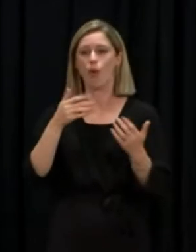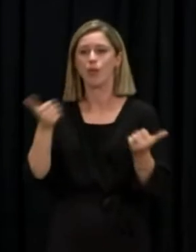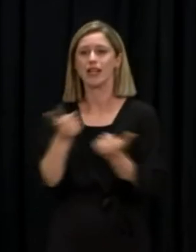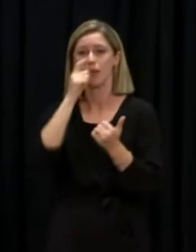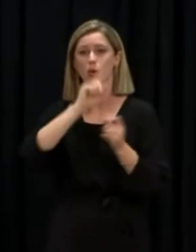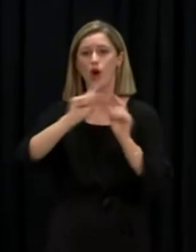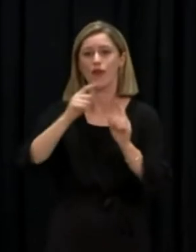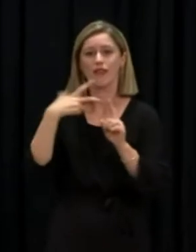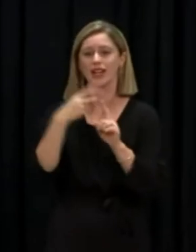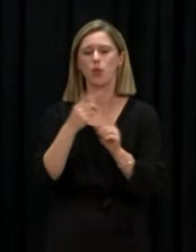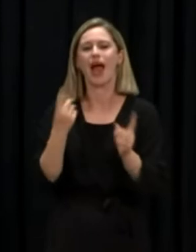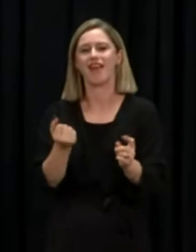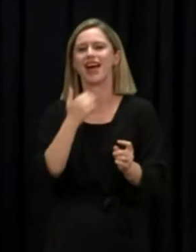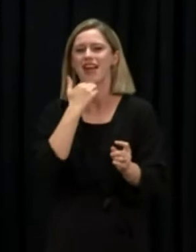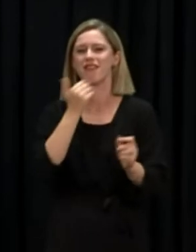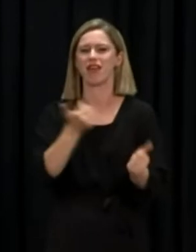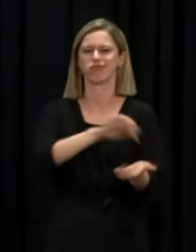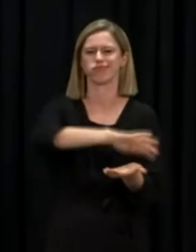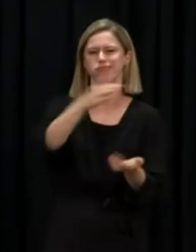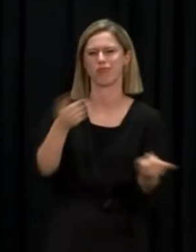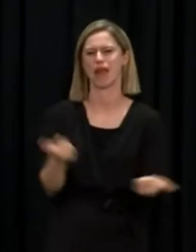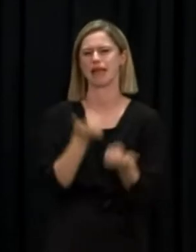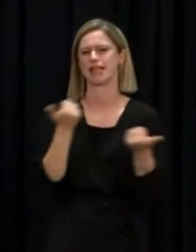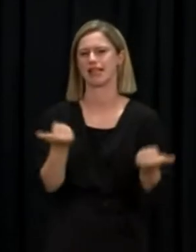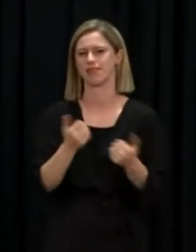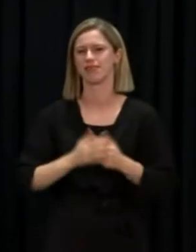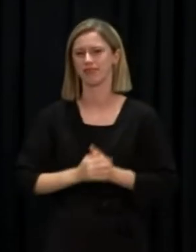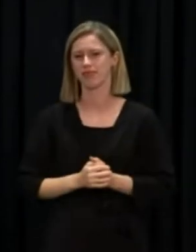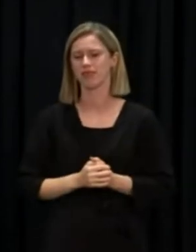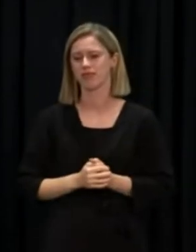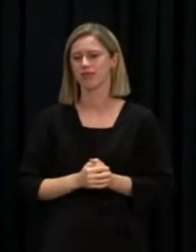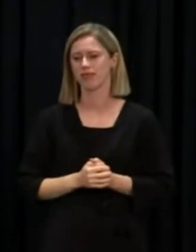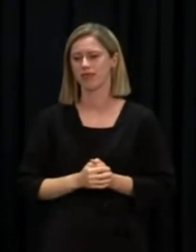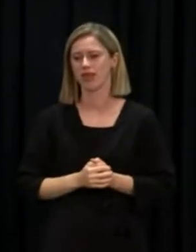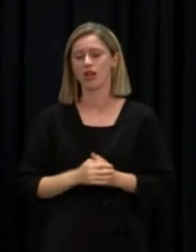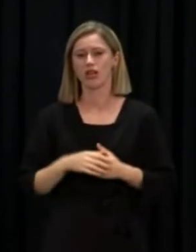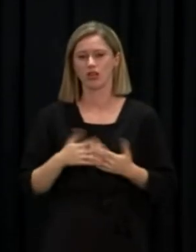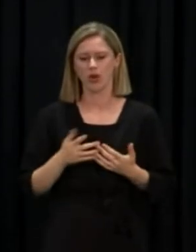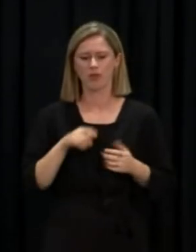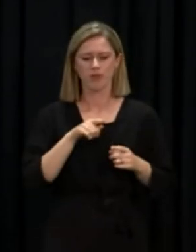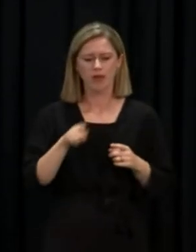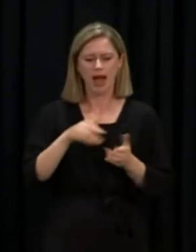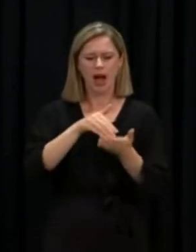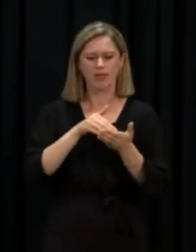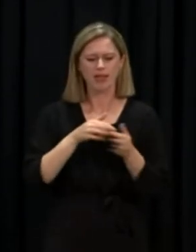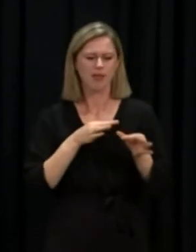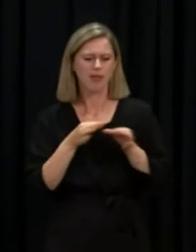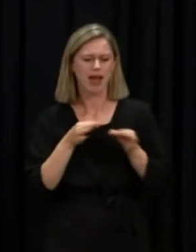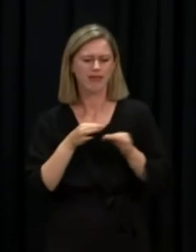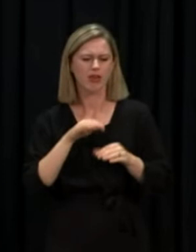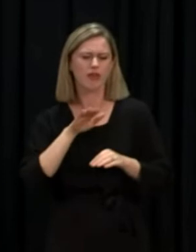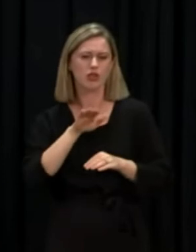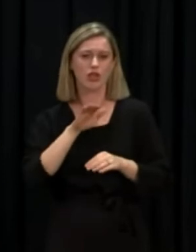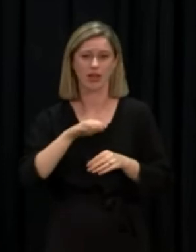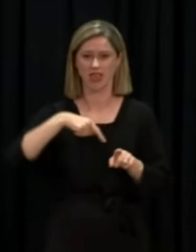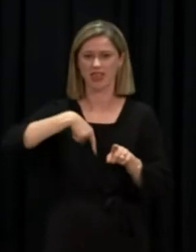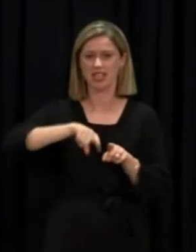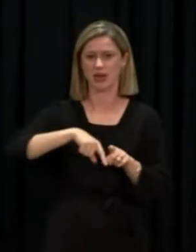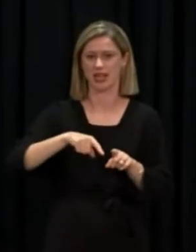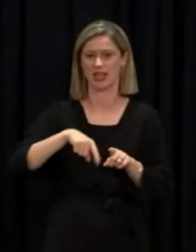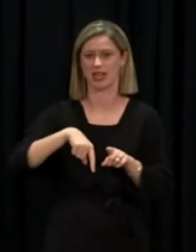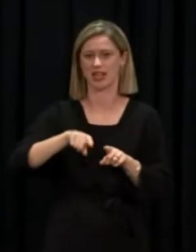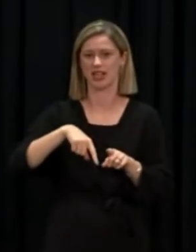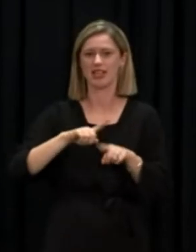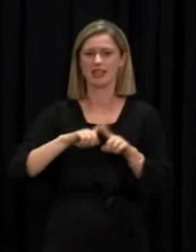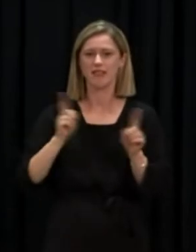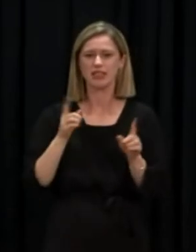boosters. See from these decisions that we continue to move forward in our plan to manage COVID-19. And this week, you'll see a progression